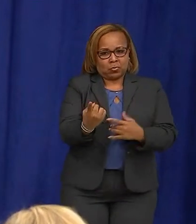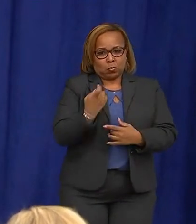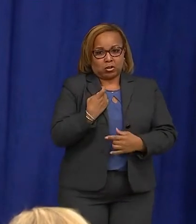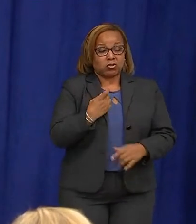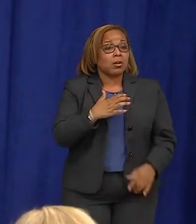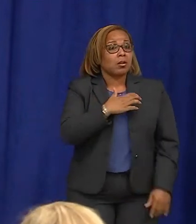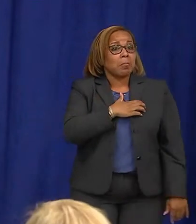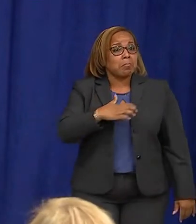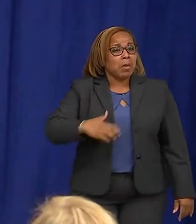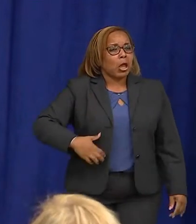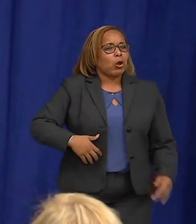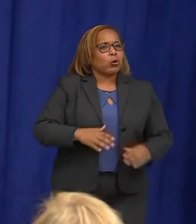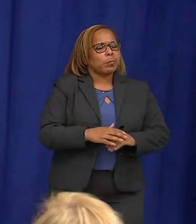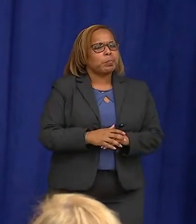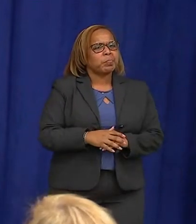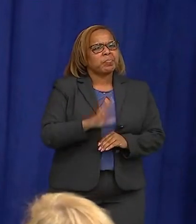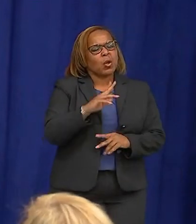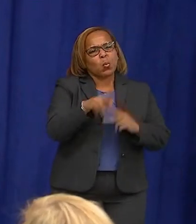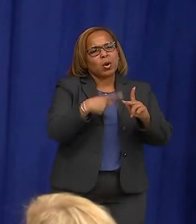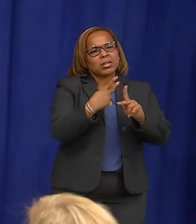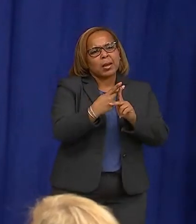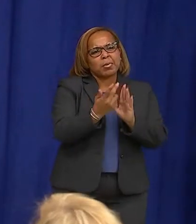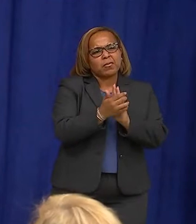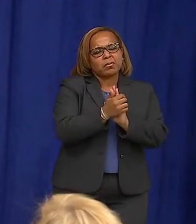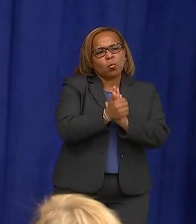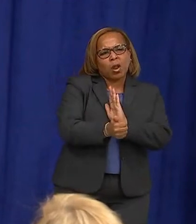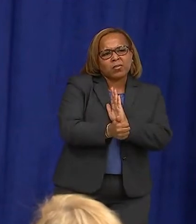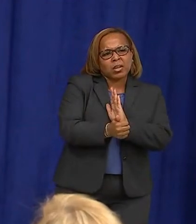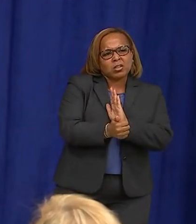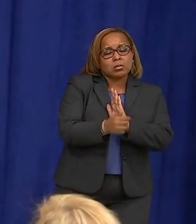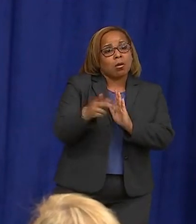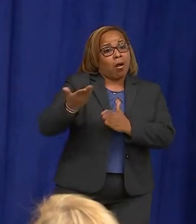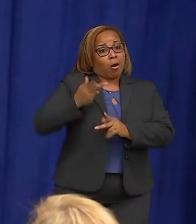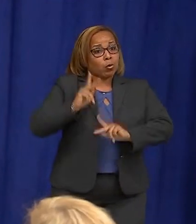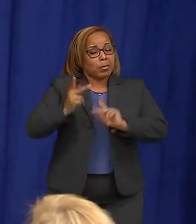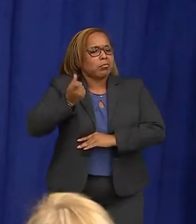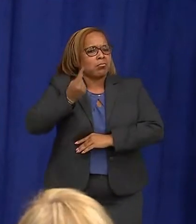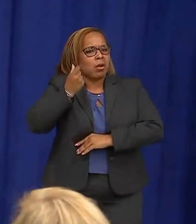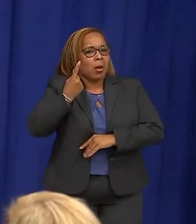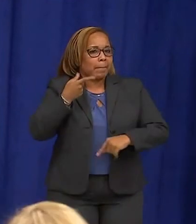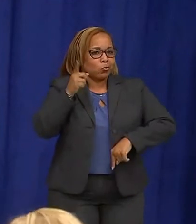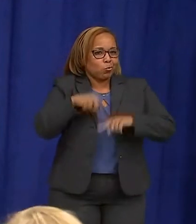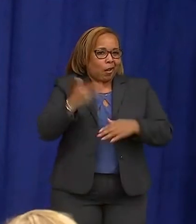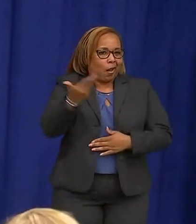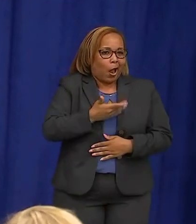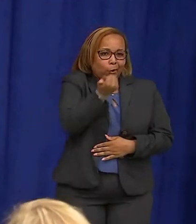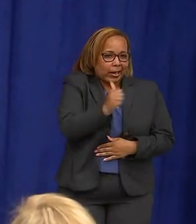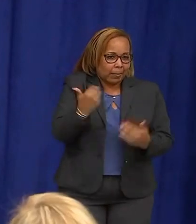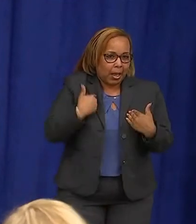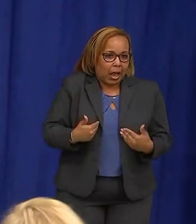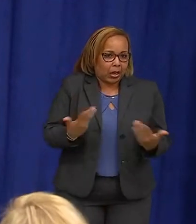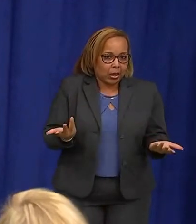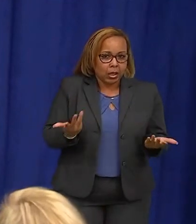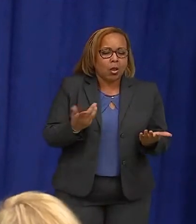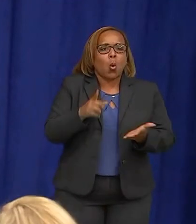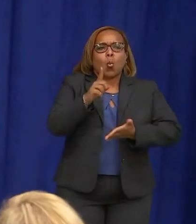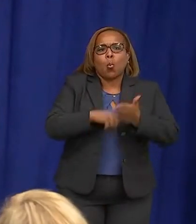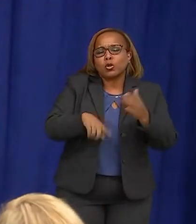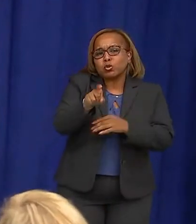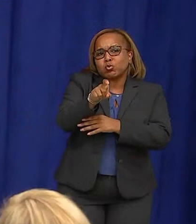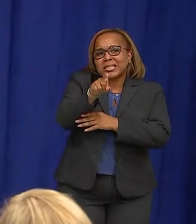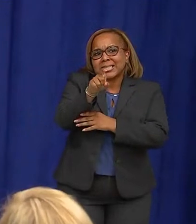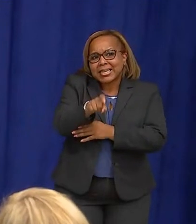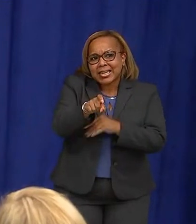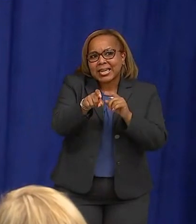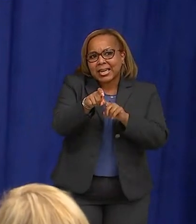questions. Mayor, can you tell us what kind of qualifications? It's one thing to hire people, but you can't just hire anybody. What do you need